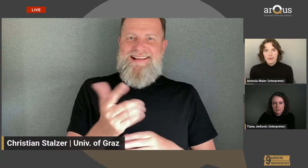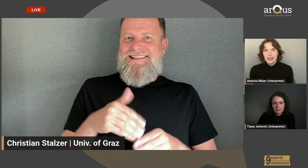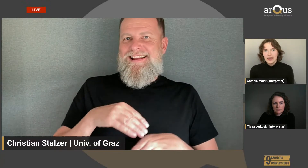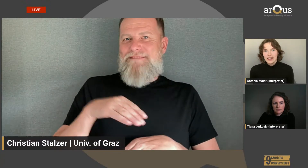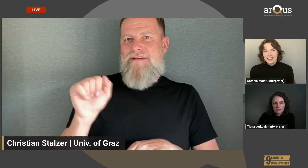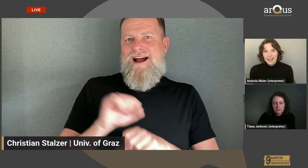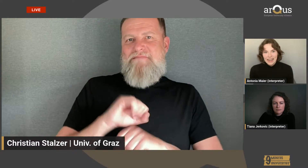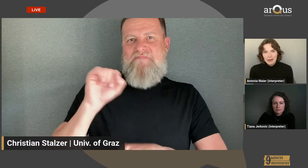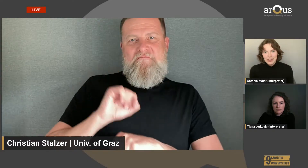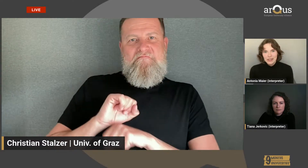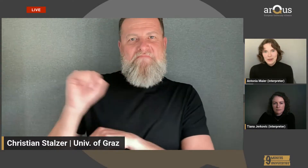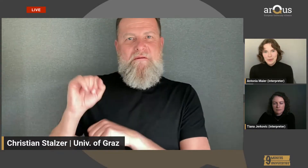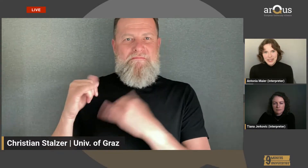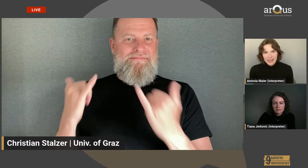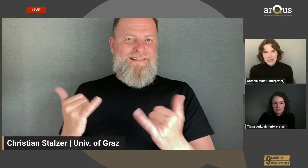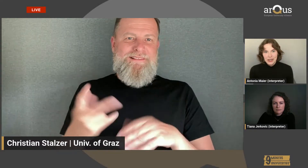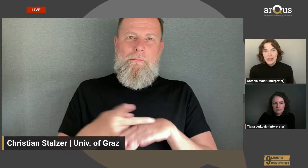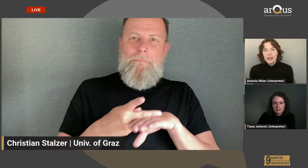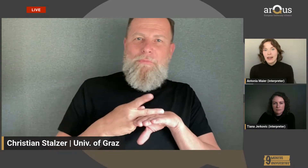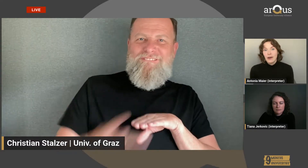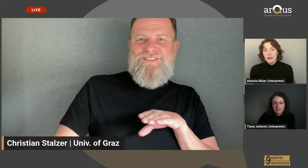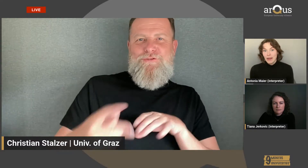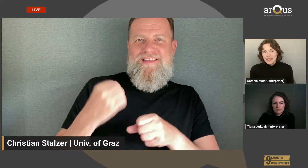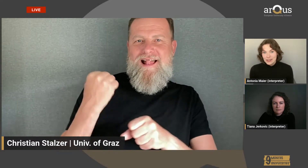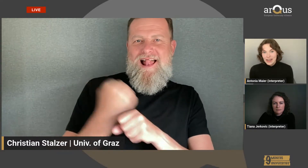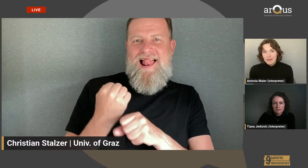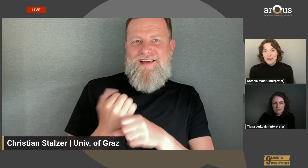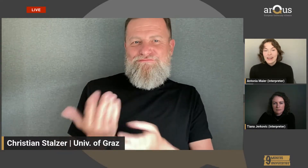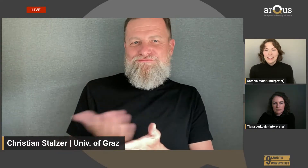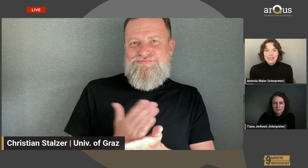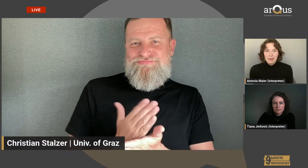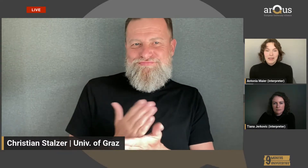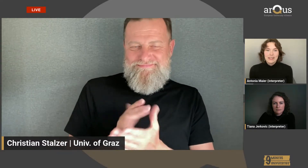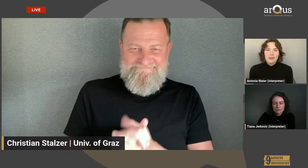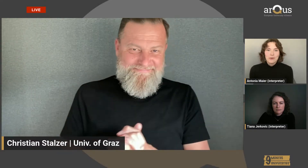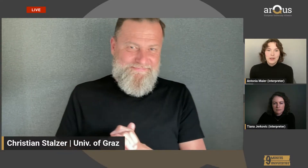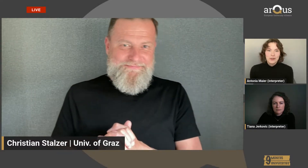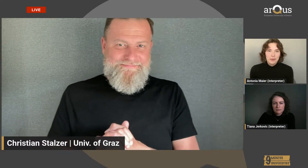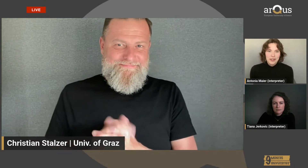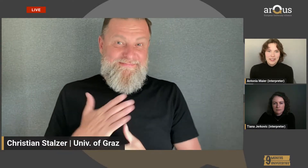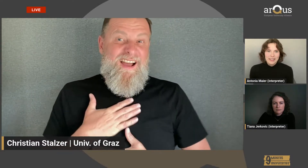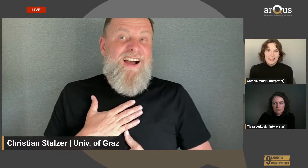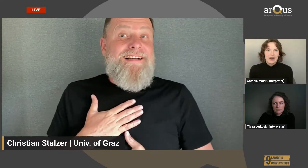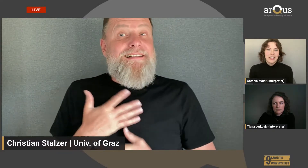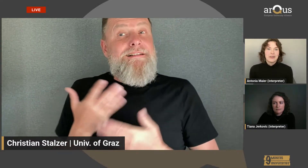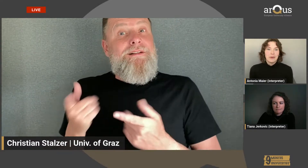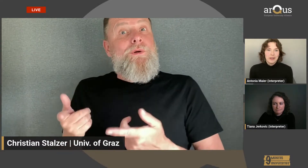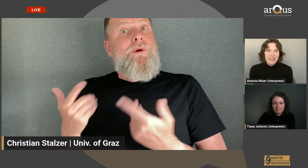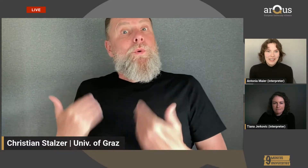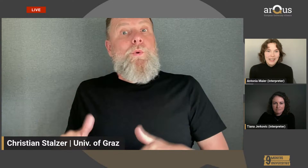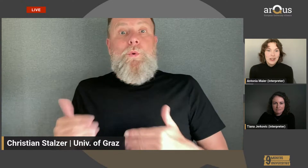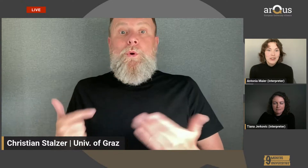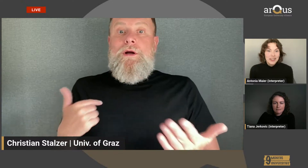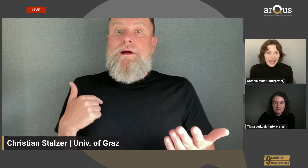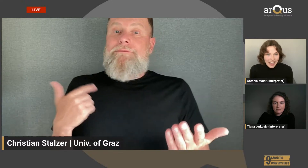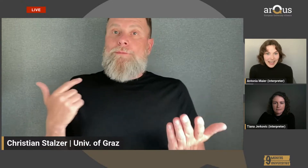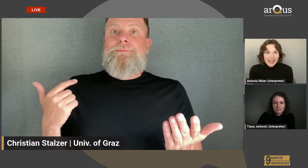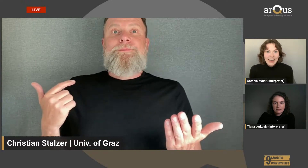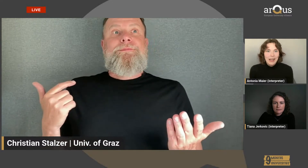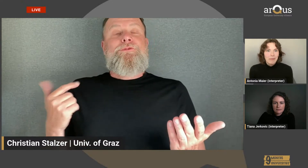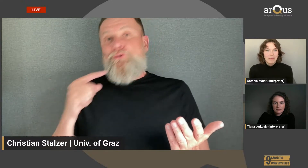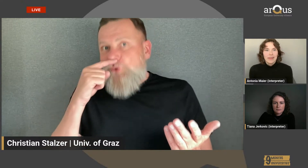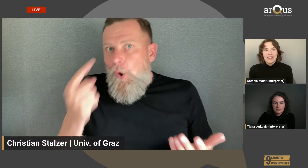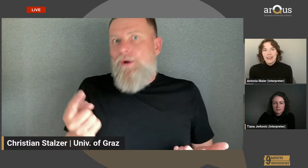of sign language interpretation on a master level, same as the two interpreters that are interpreting